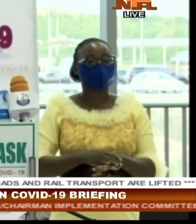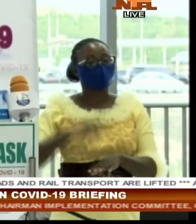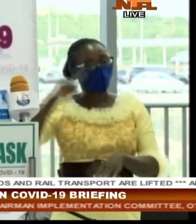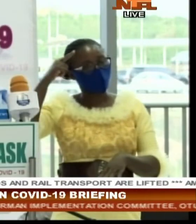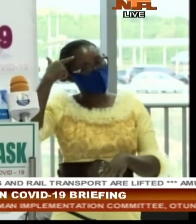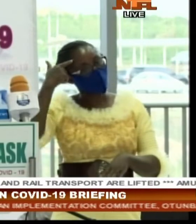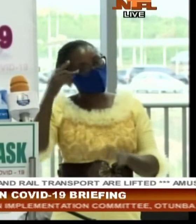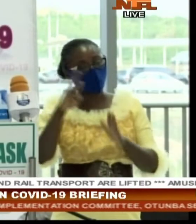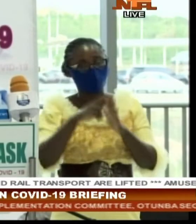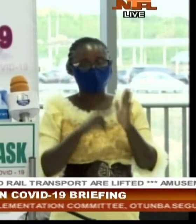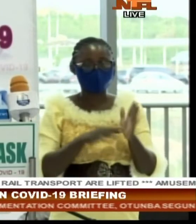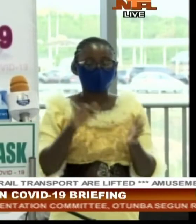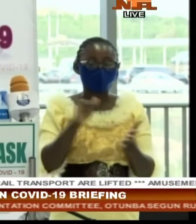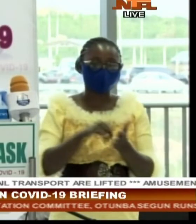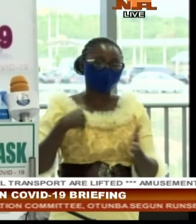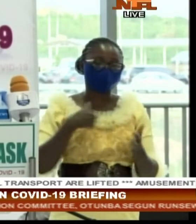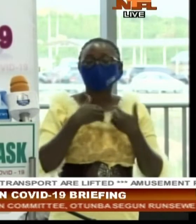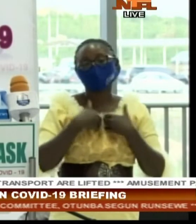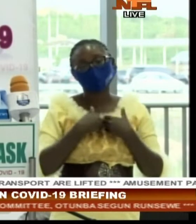COVID-19 treatment.